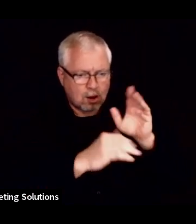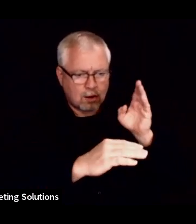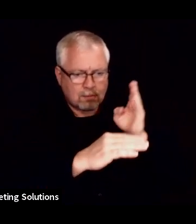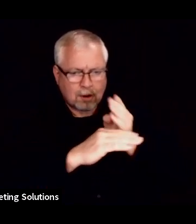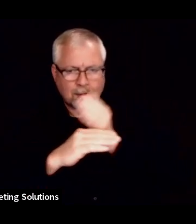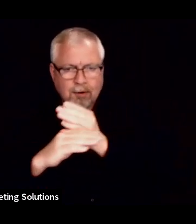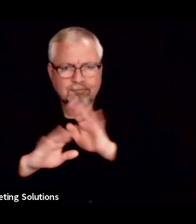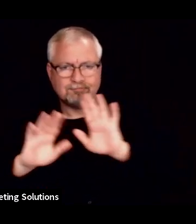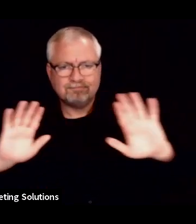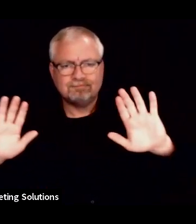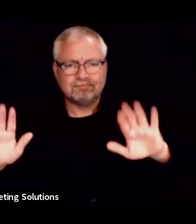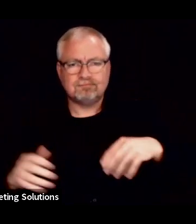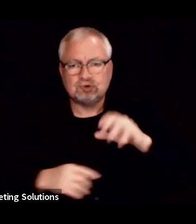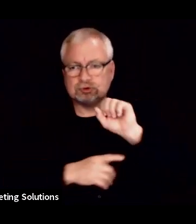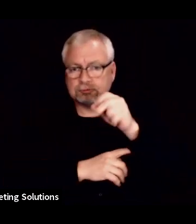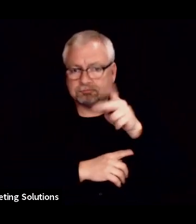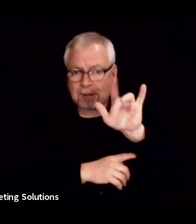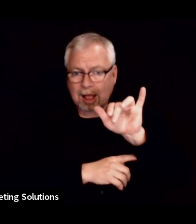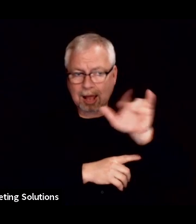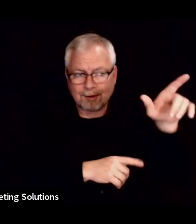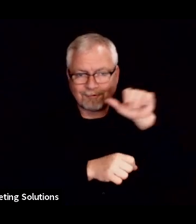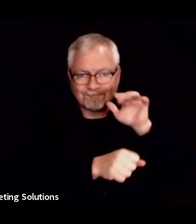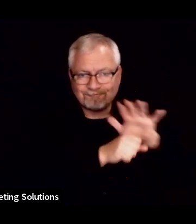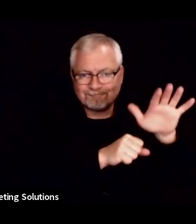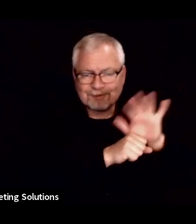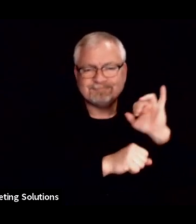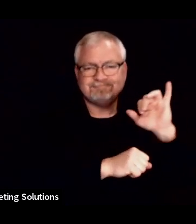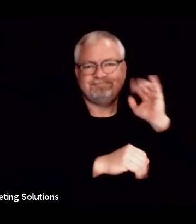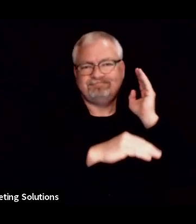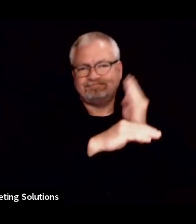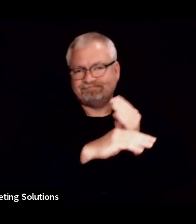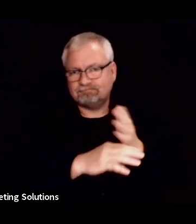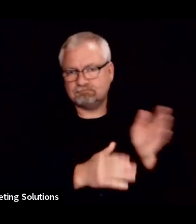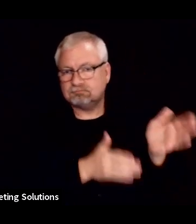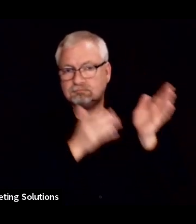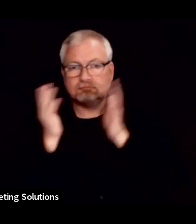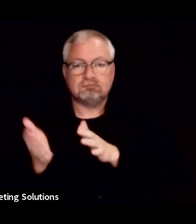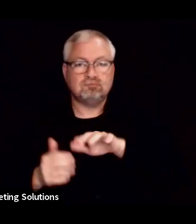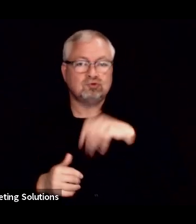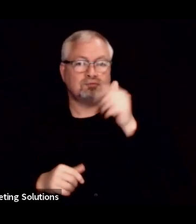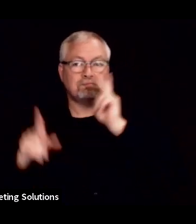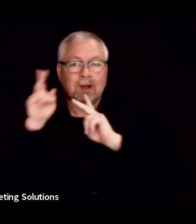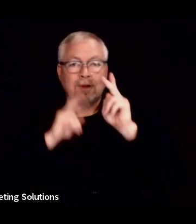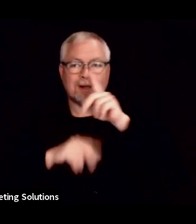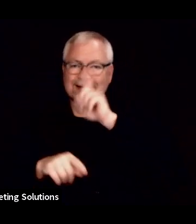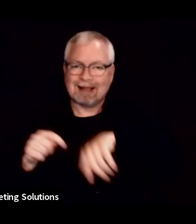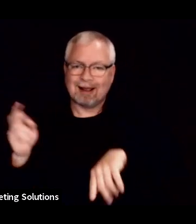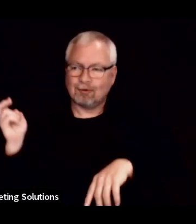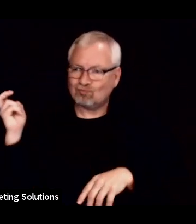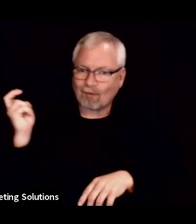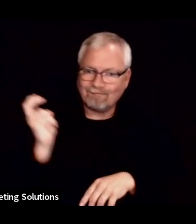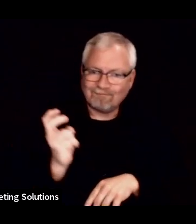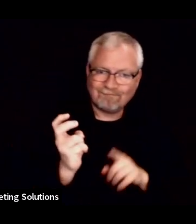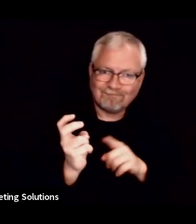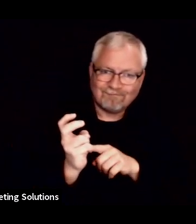barriers in people being able to get into a clinic? Hence the value of